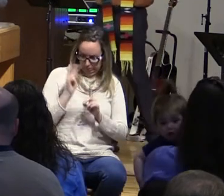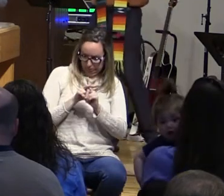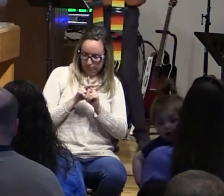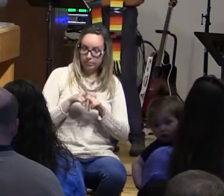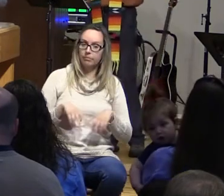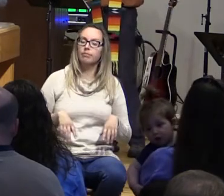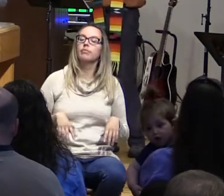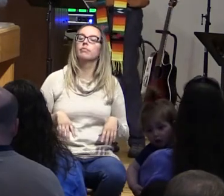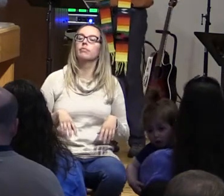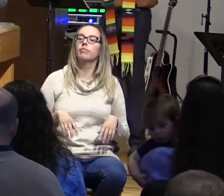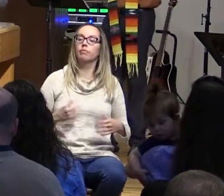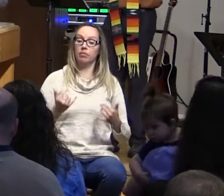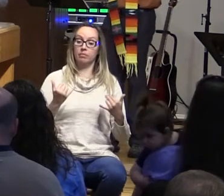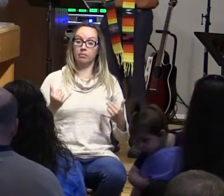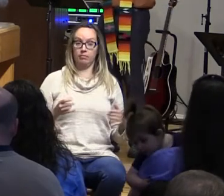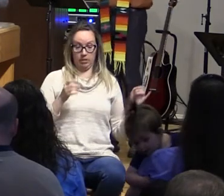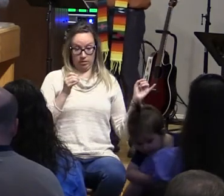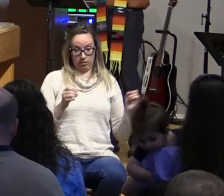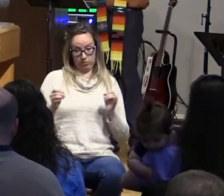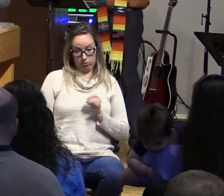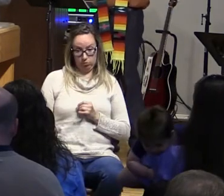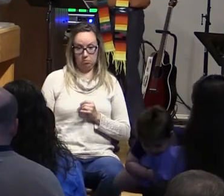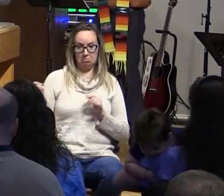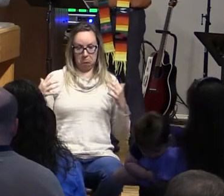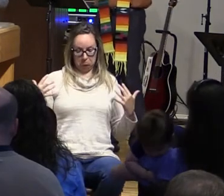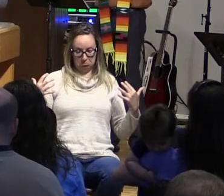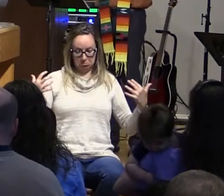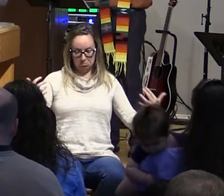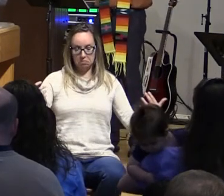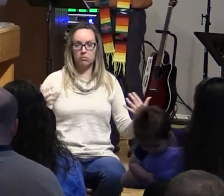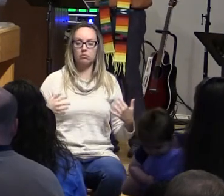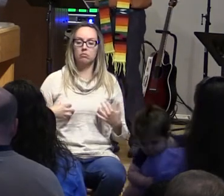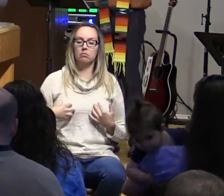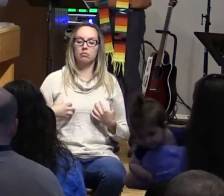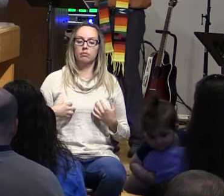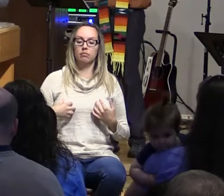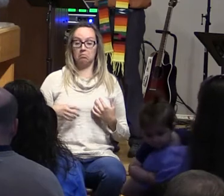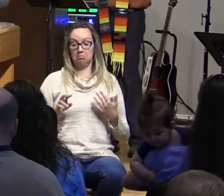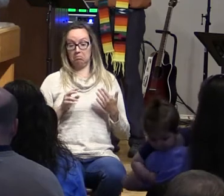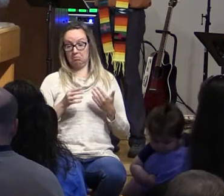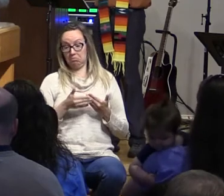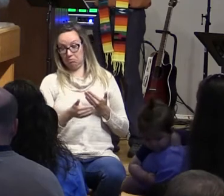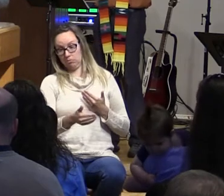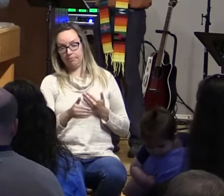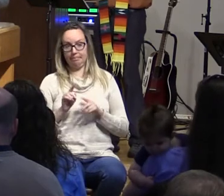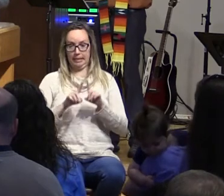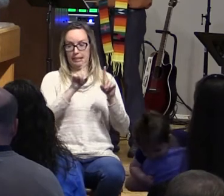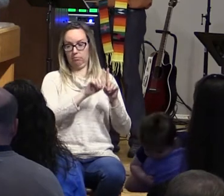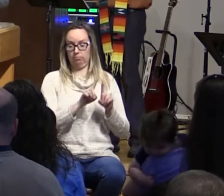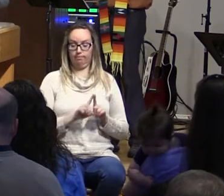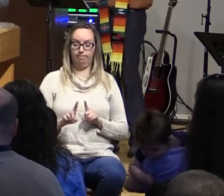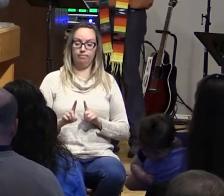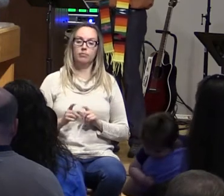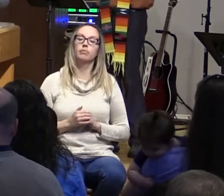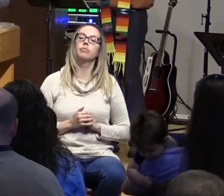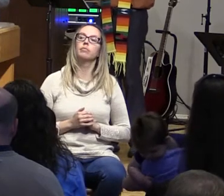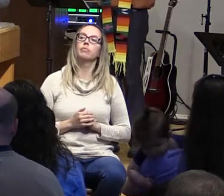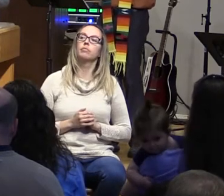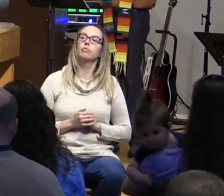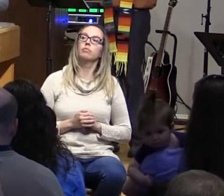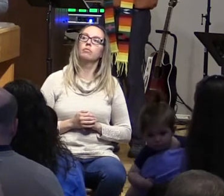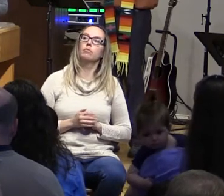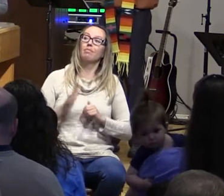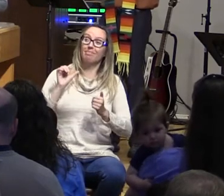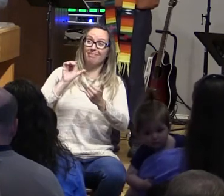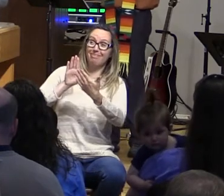God, we come collectively to you today from the various seasons in front of us now. We come to you because we